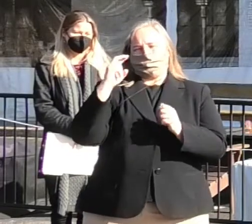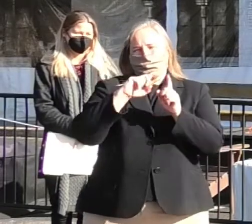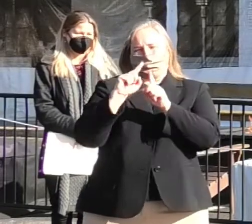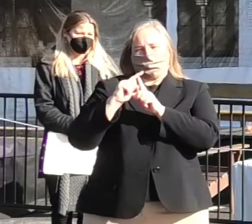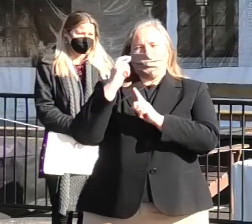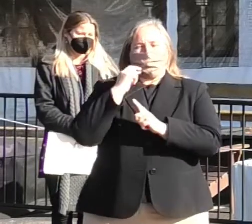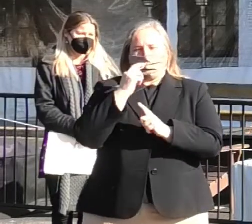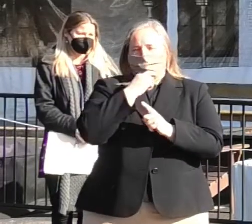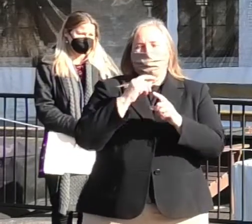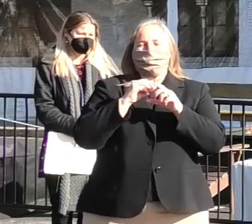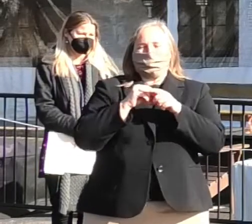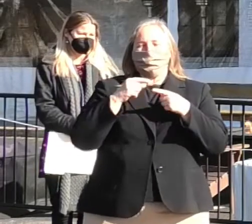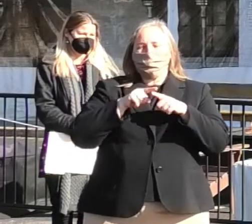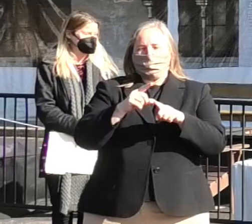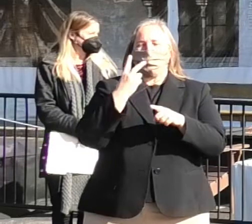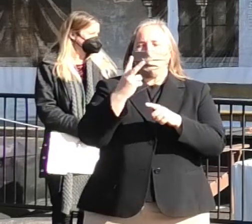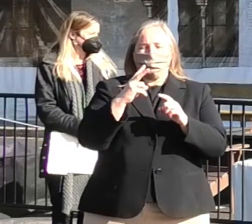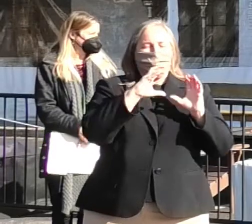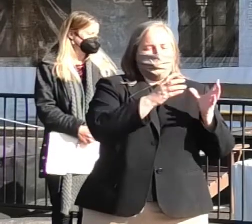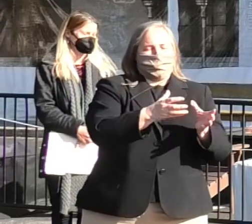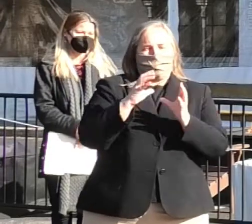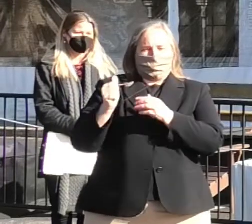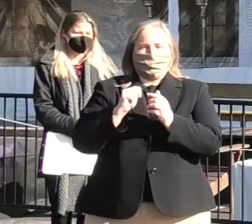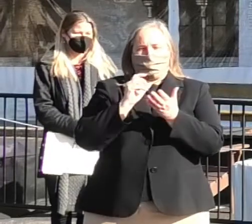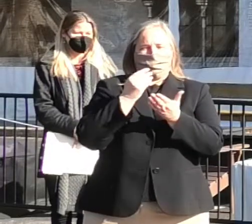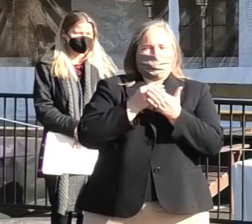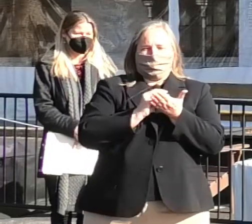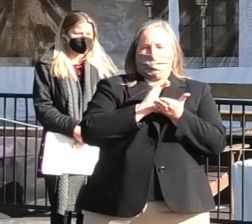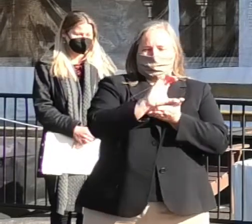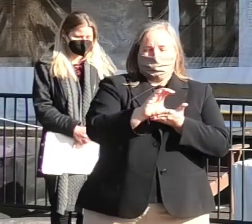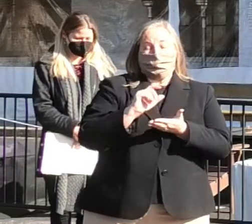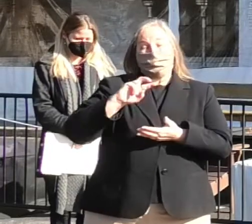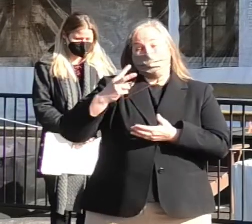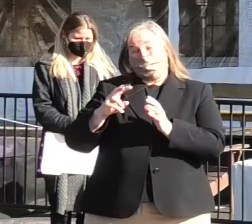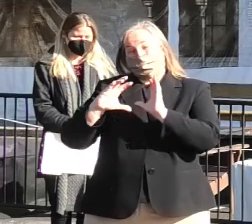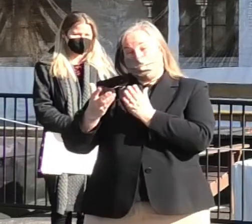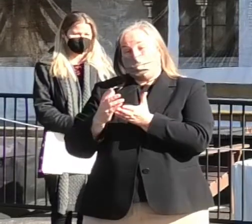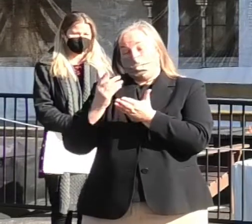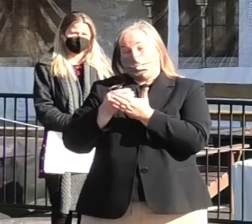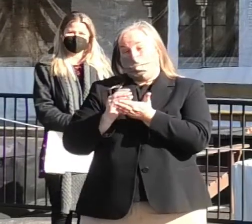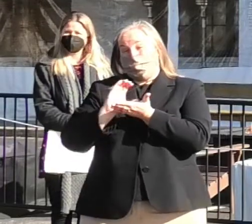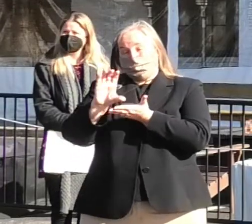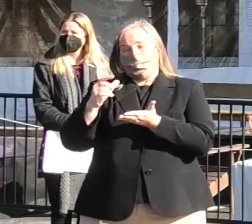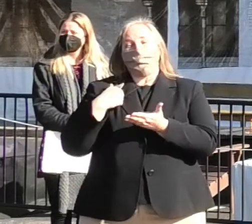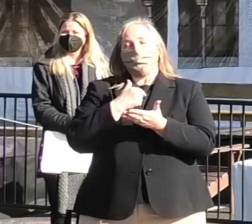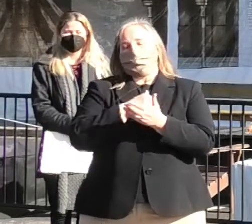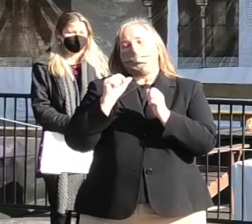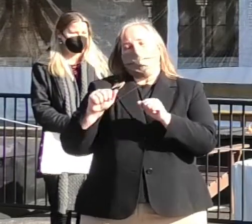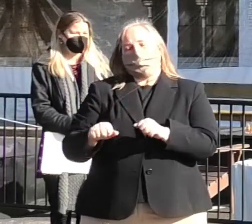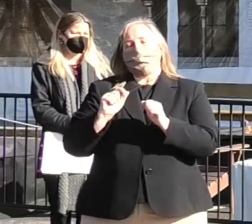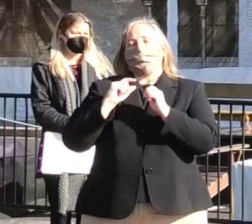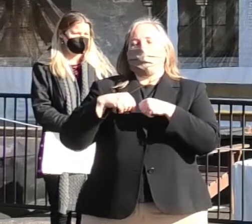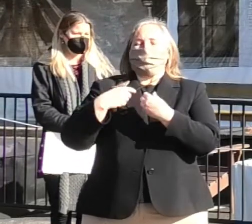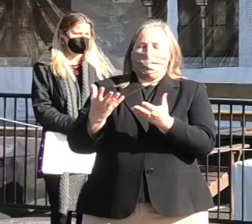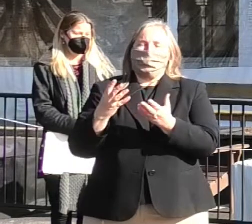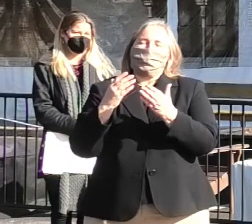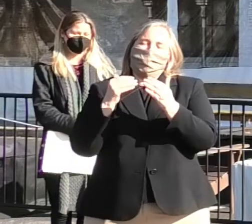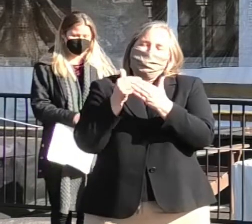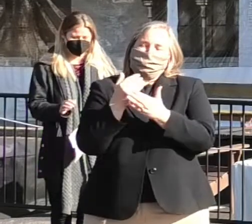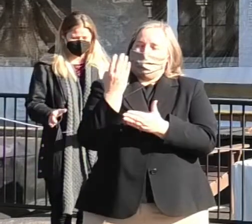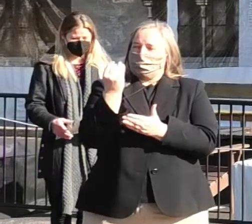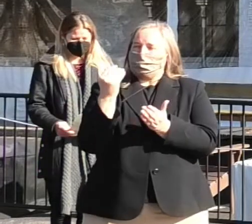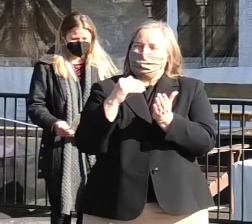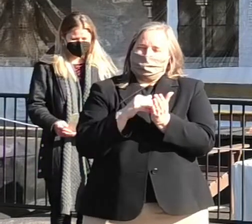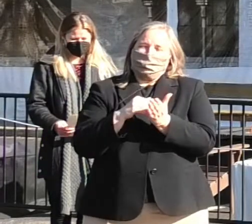in 2 rounds of grants. In our second round of grants, we were able to provide nearly $14,000 to